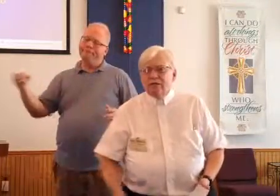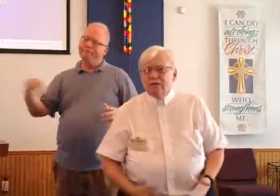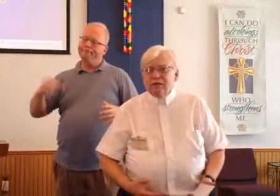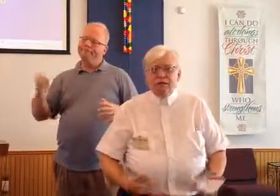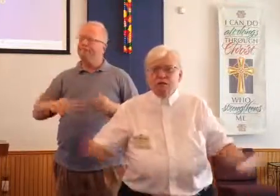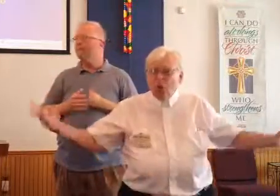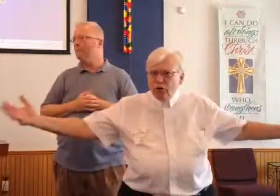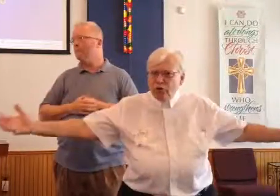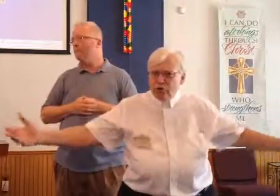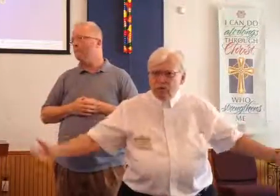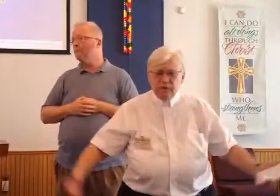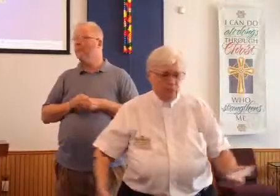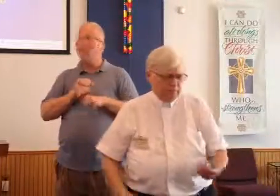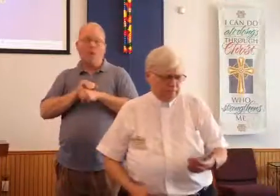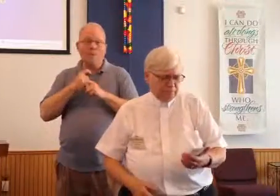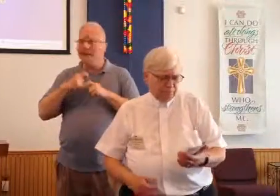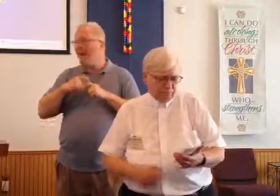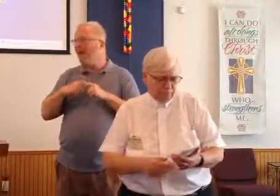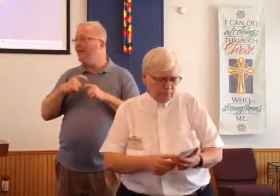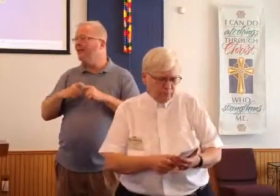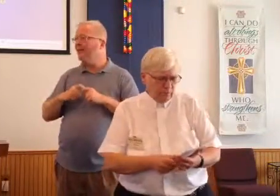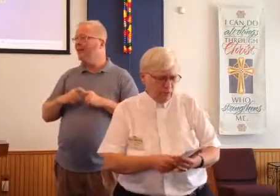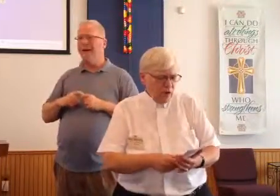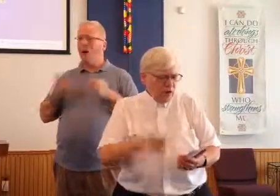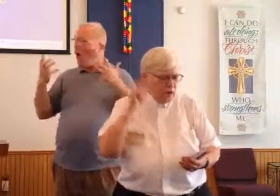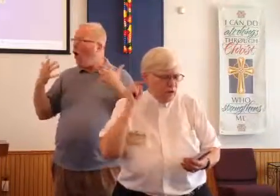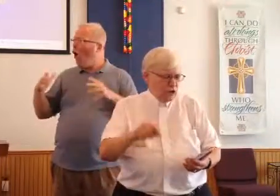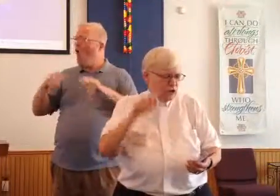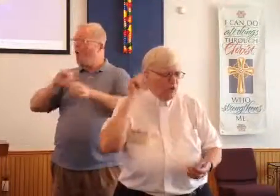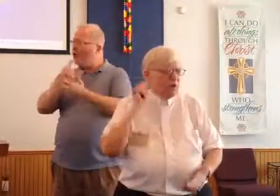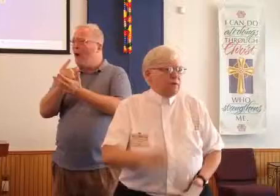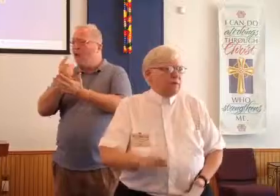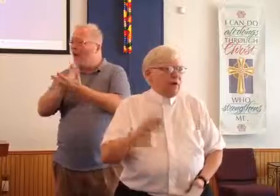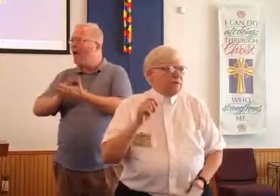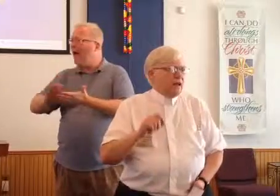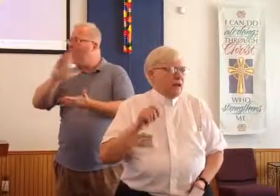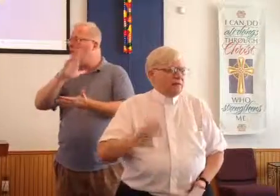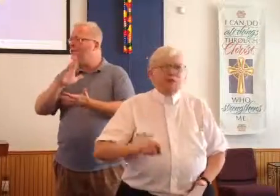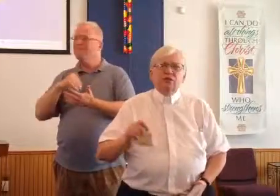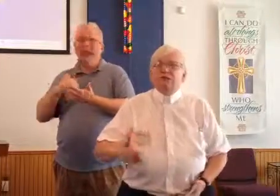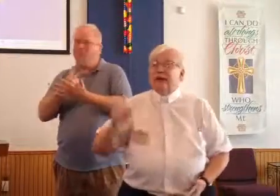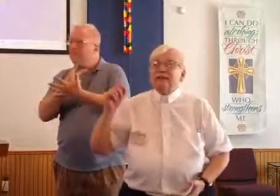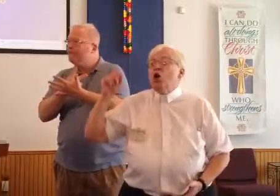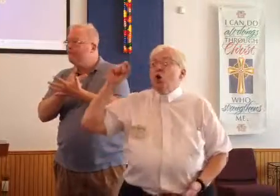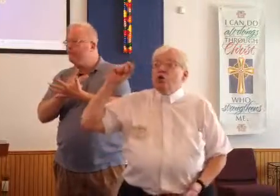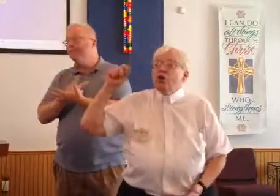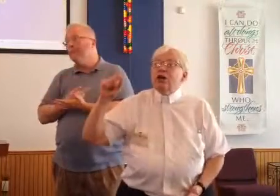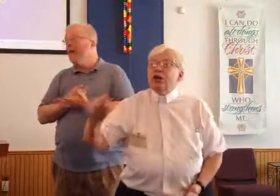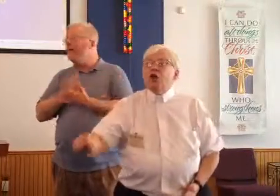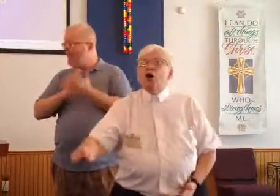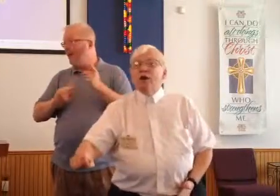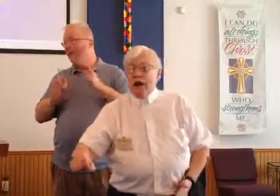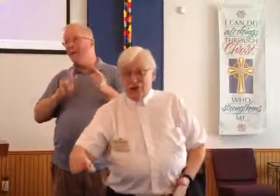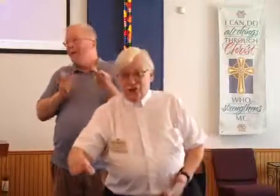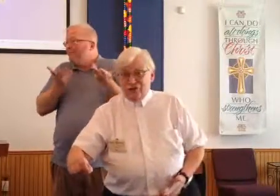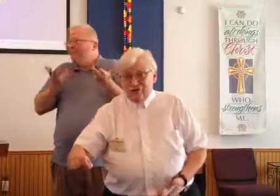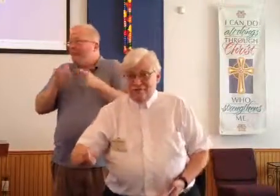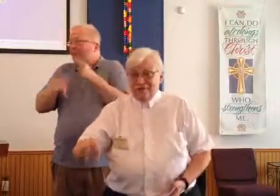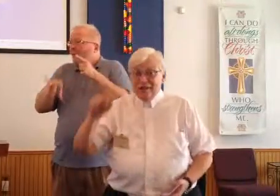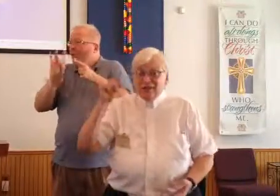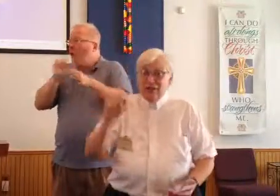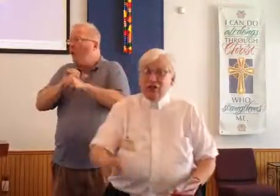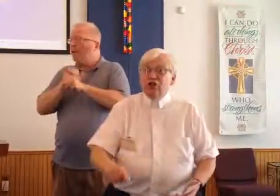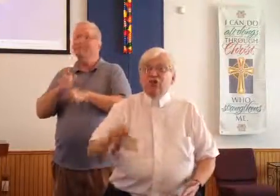on. You all know those people. We do what we have to do. In fact, we're